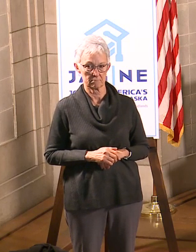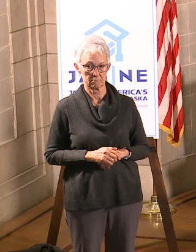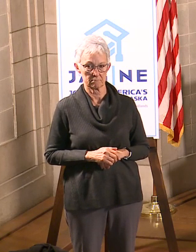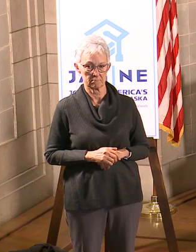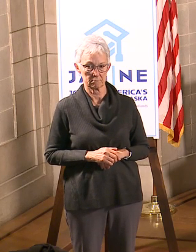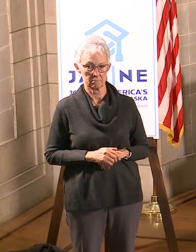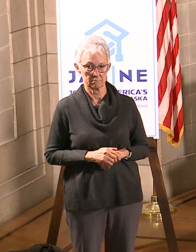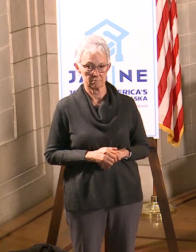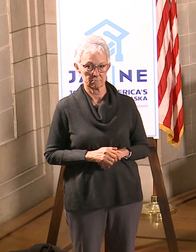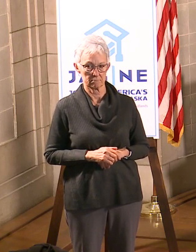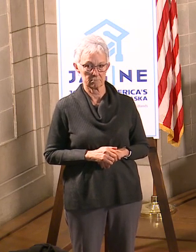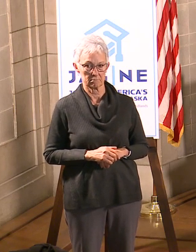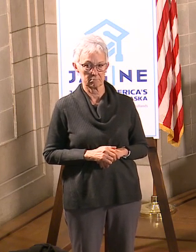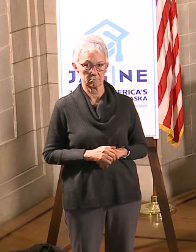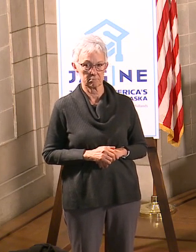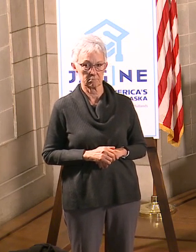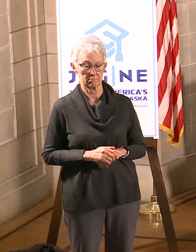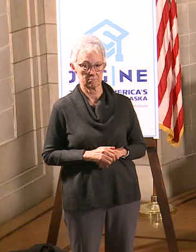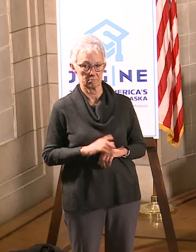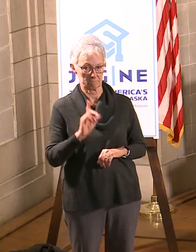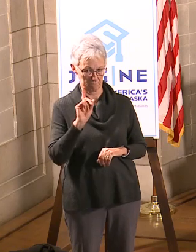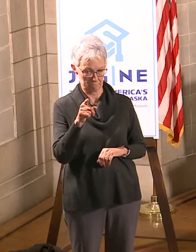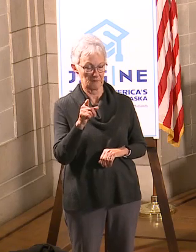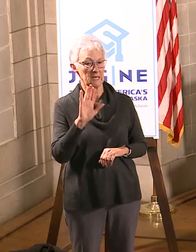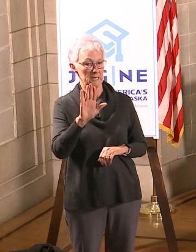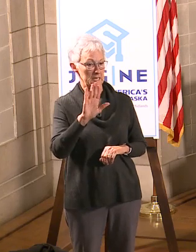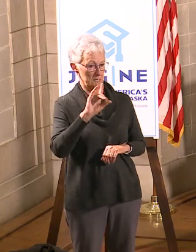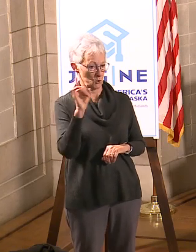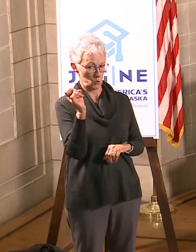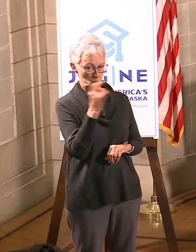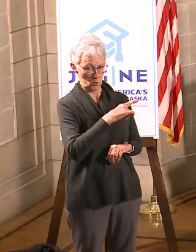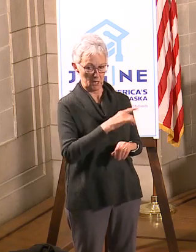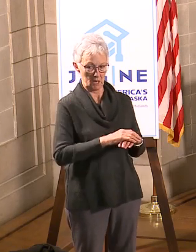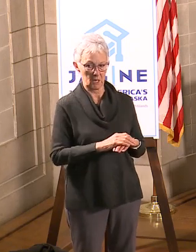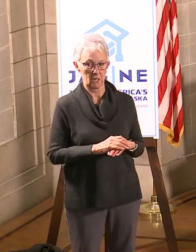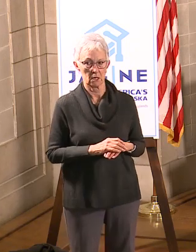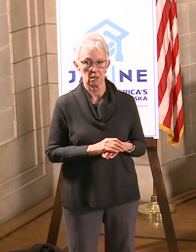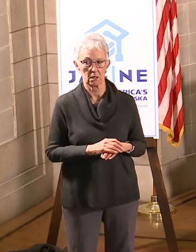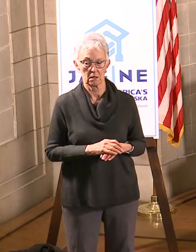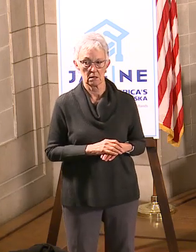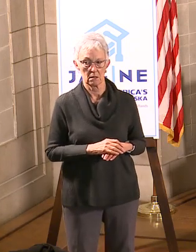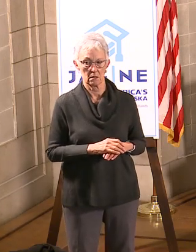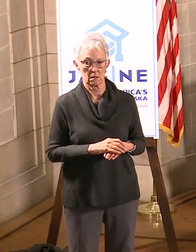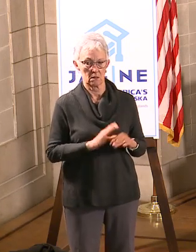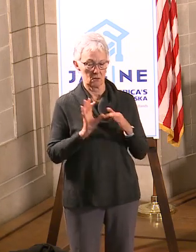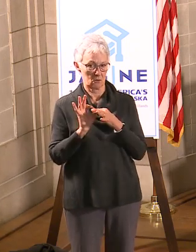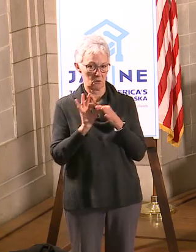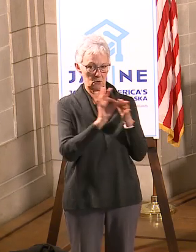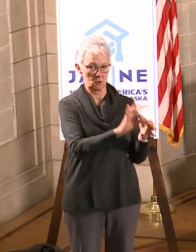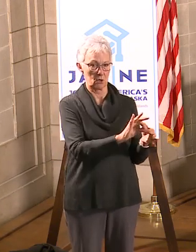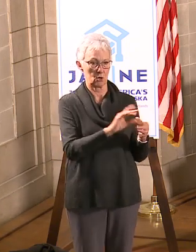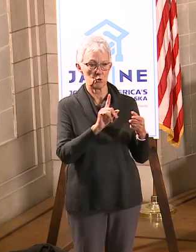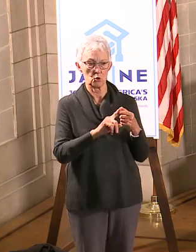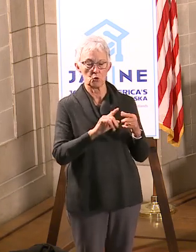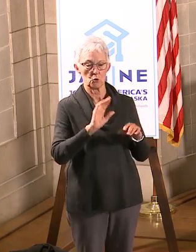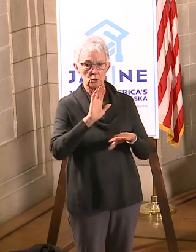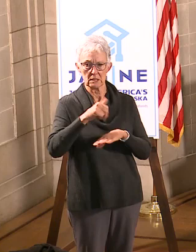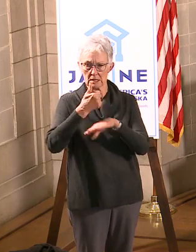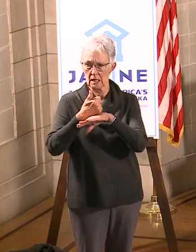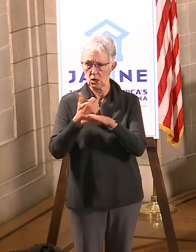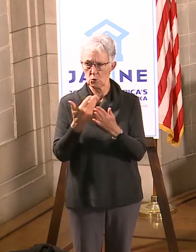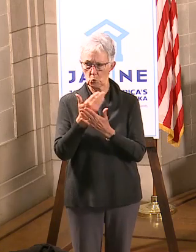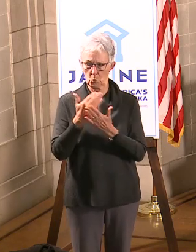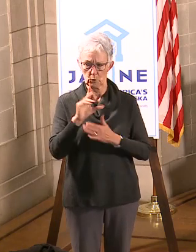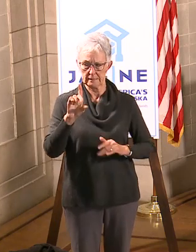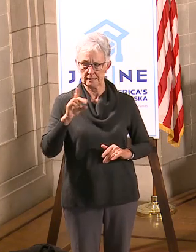the ship 2 weeks ahead of time? So the question was, with regard to putting in DHMs, why wouldn't